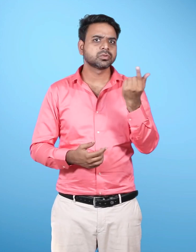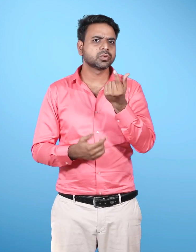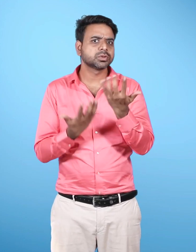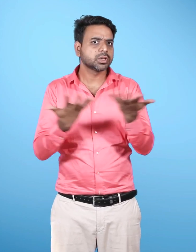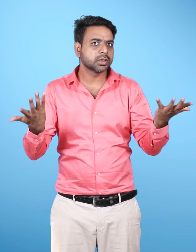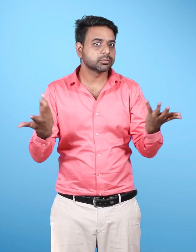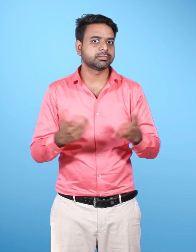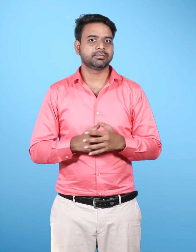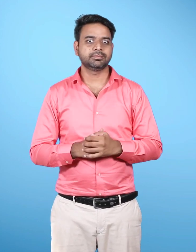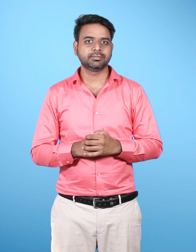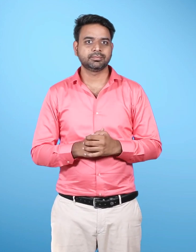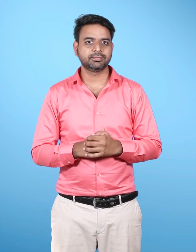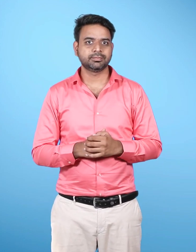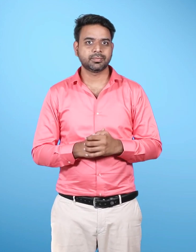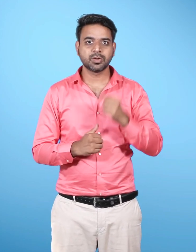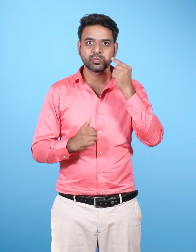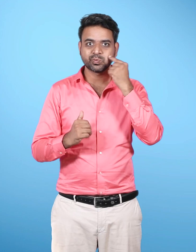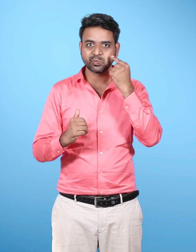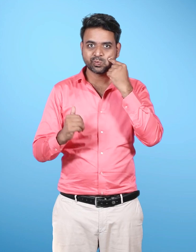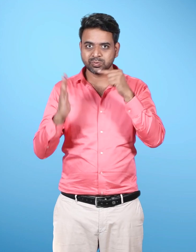drawing pins, a safety pin or a paper clip.